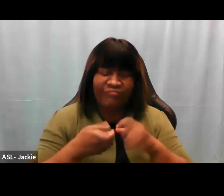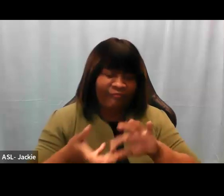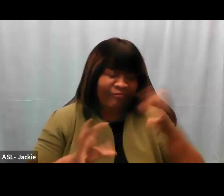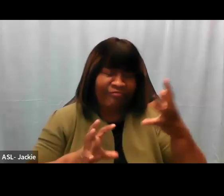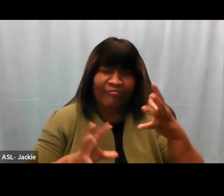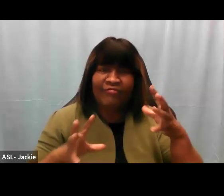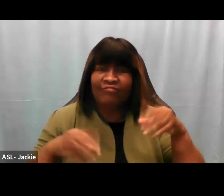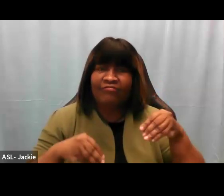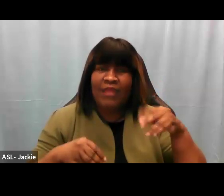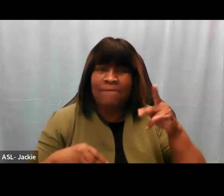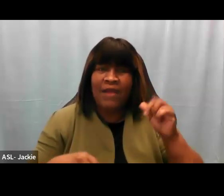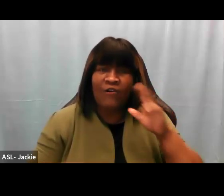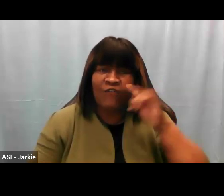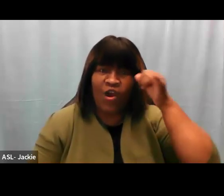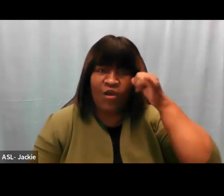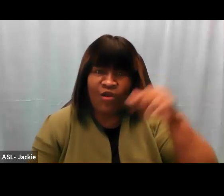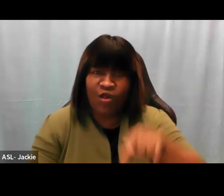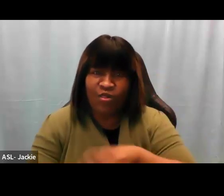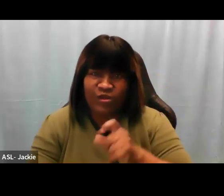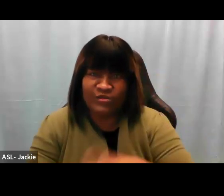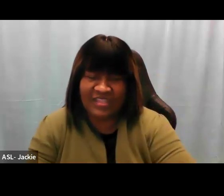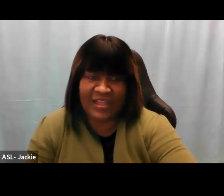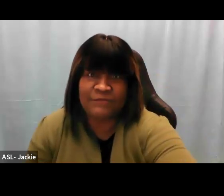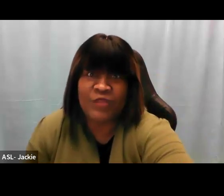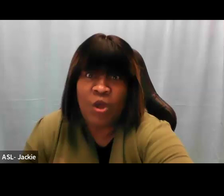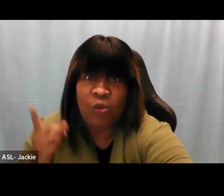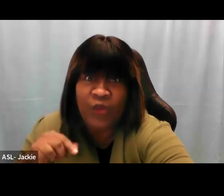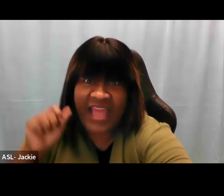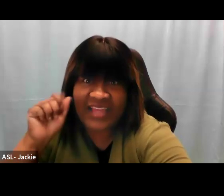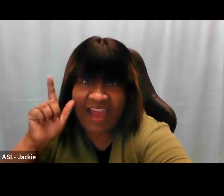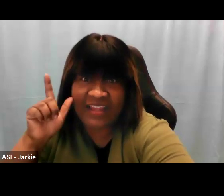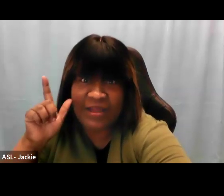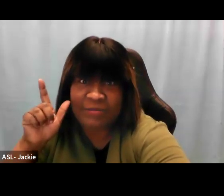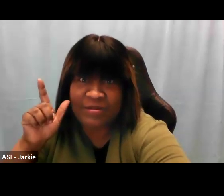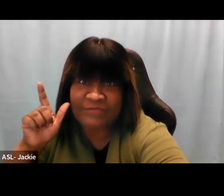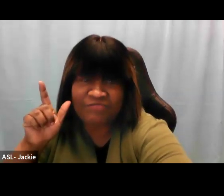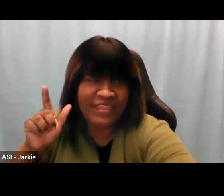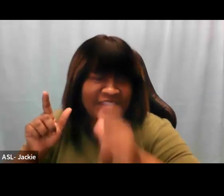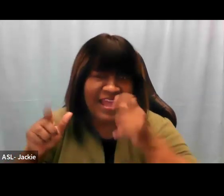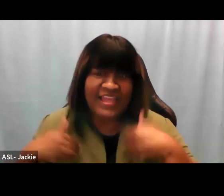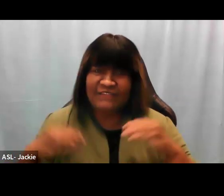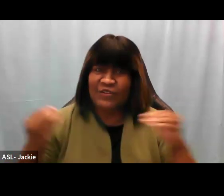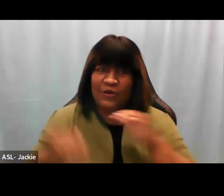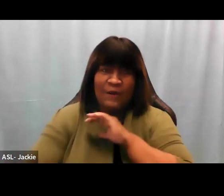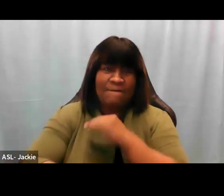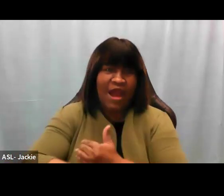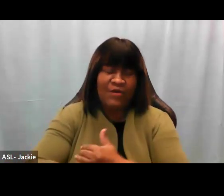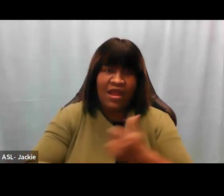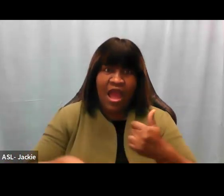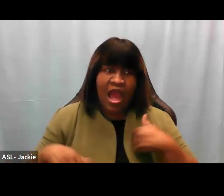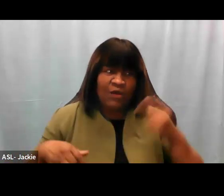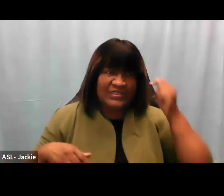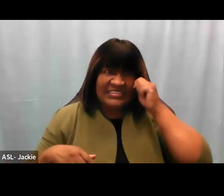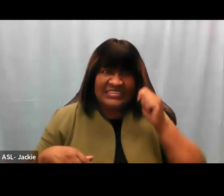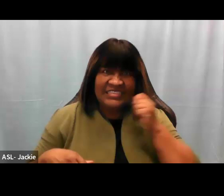power for quite some time. So when I got up that morning, we didn't have any power. And I can tell you that my teenage self was mortified that I